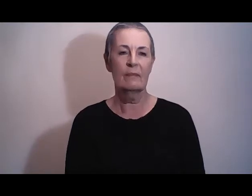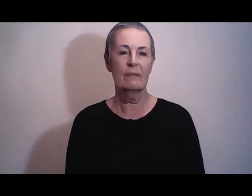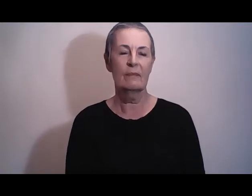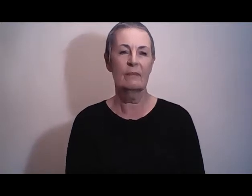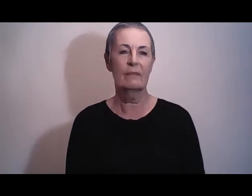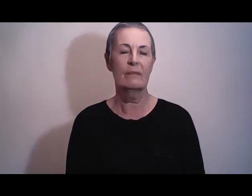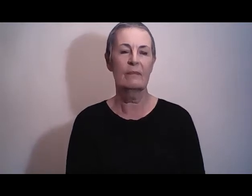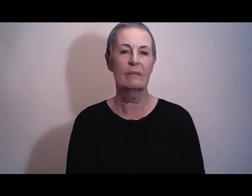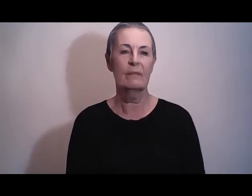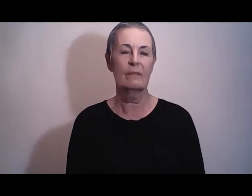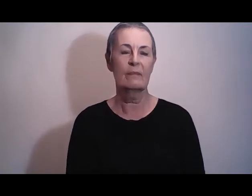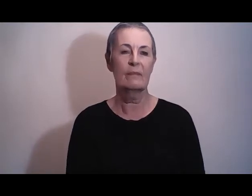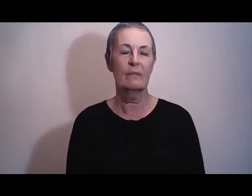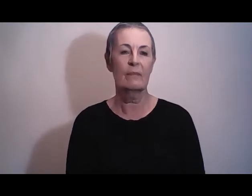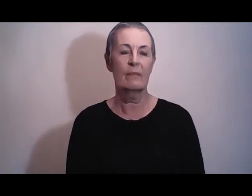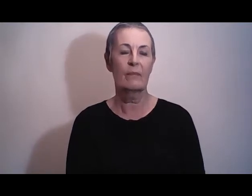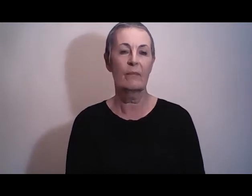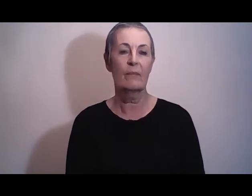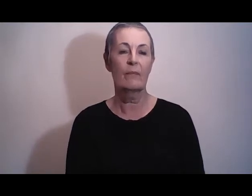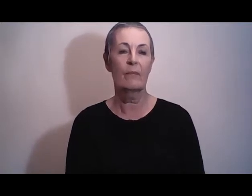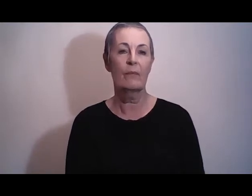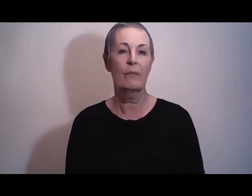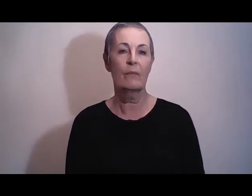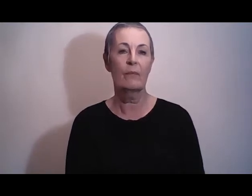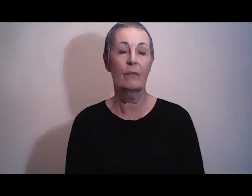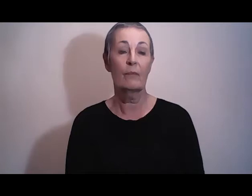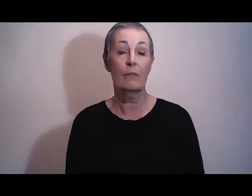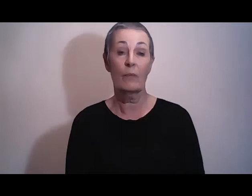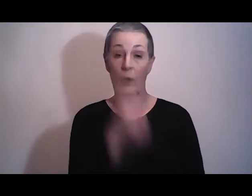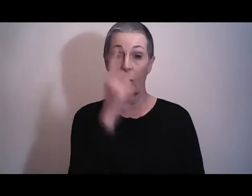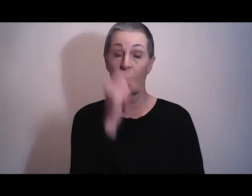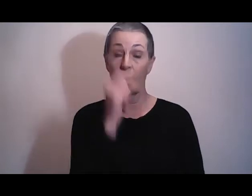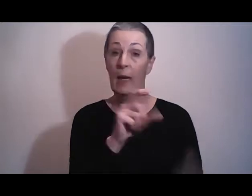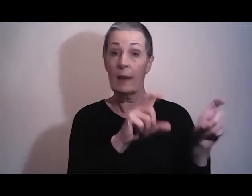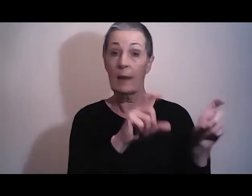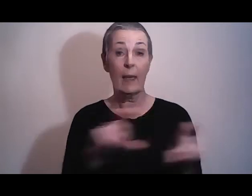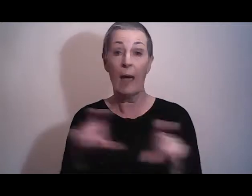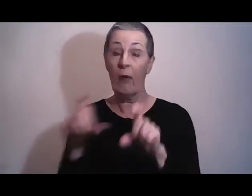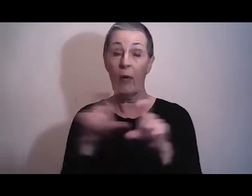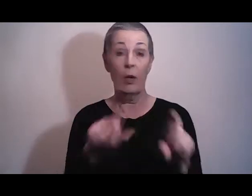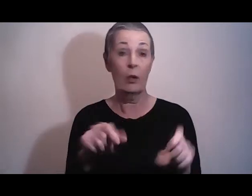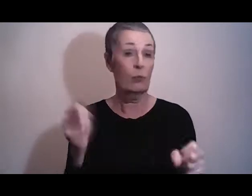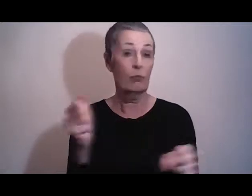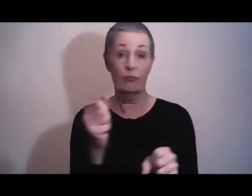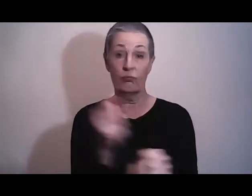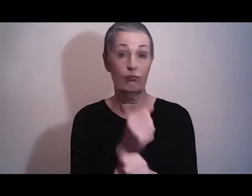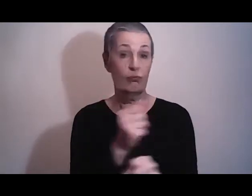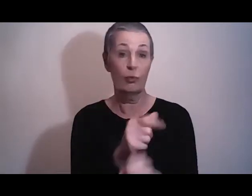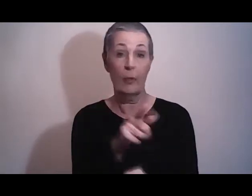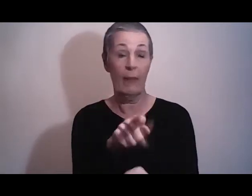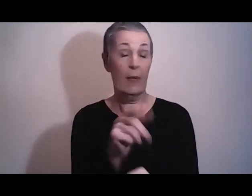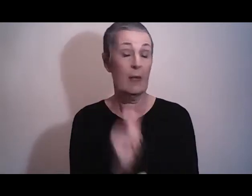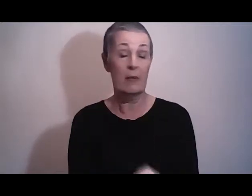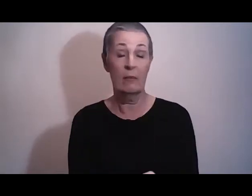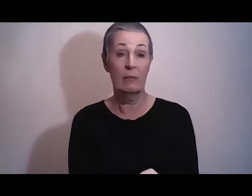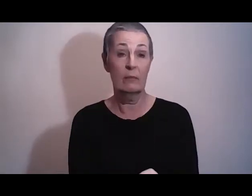And then when you're watching this, you can continue. I am really just demonstrating, and there's no need